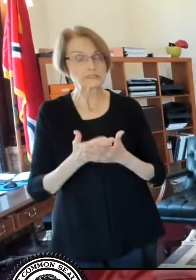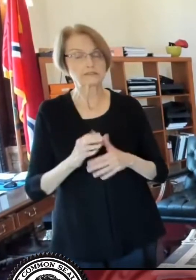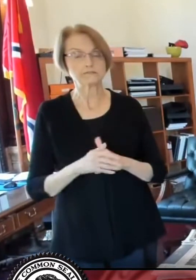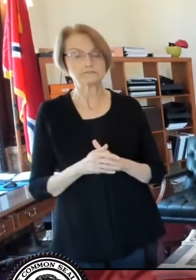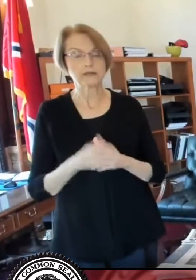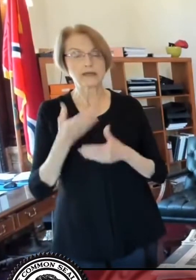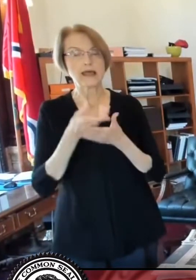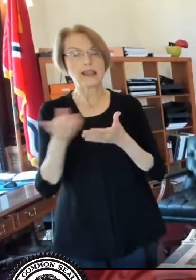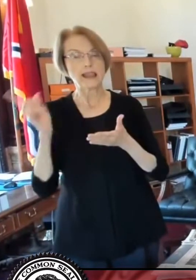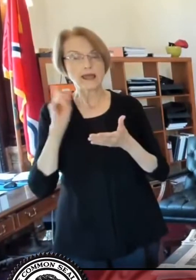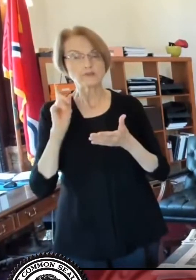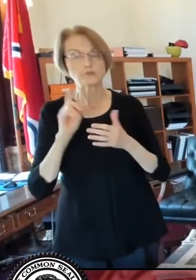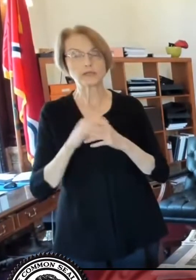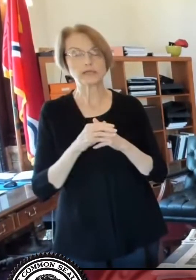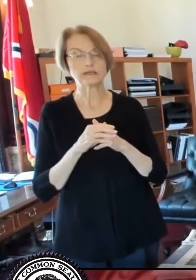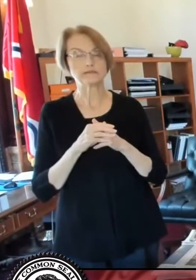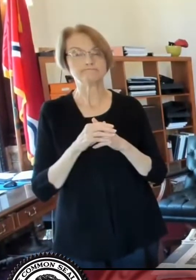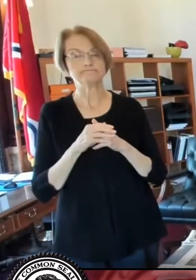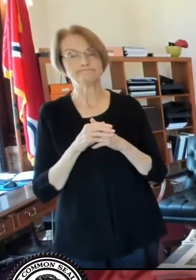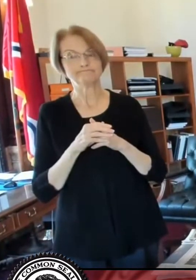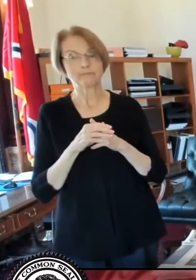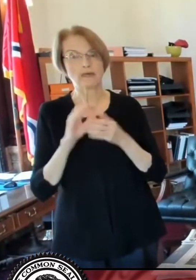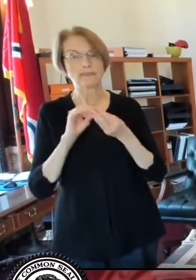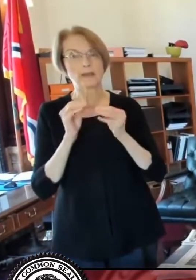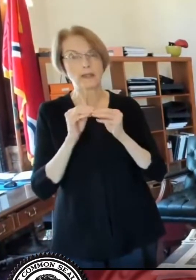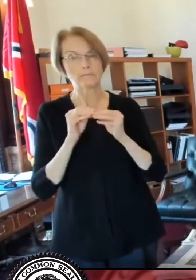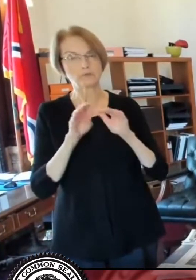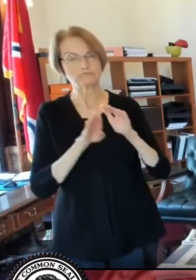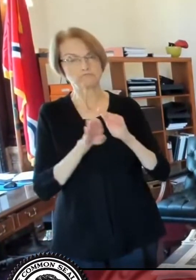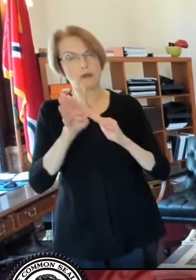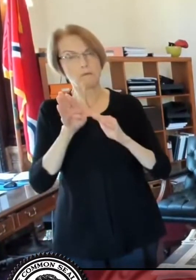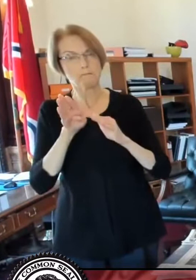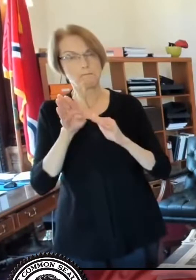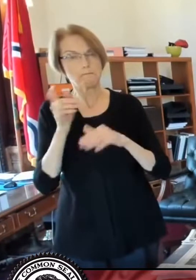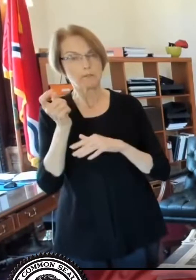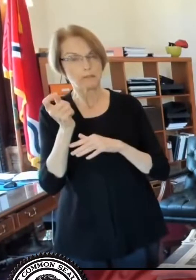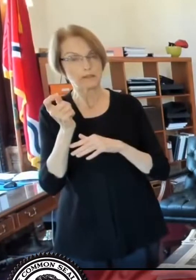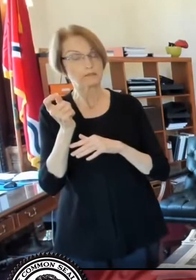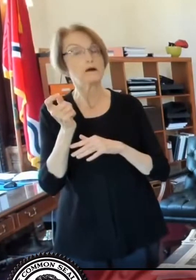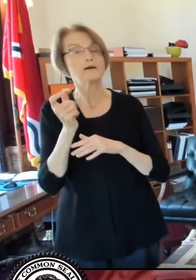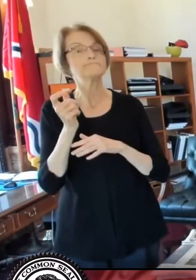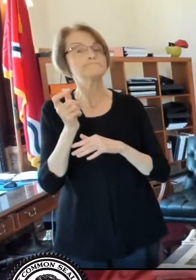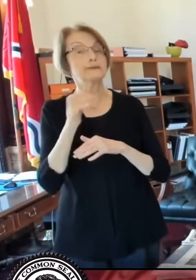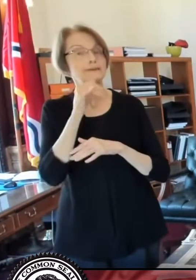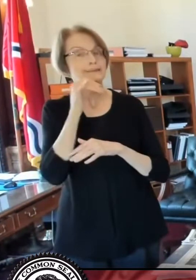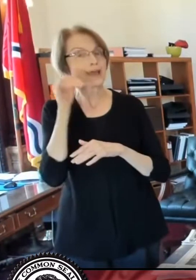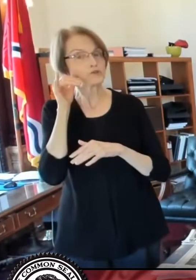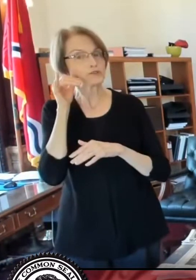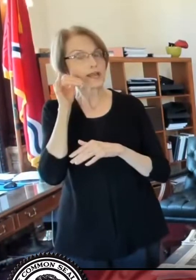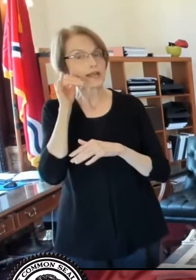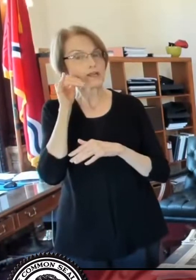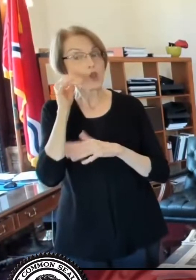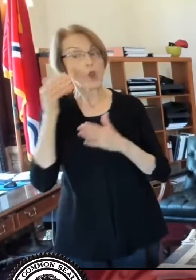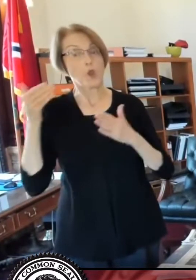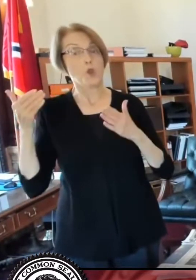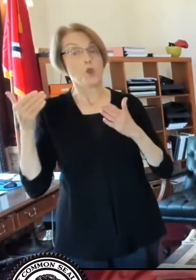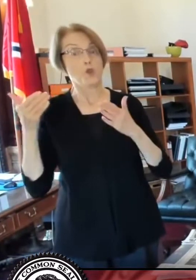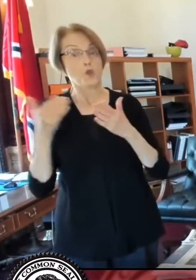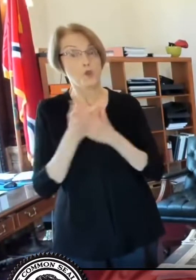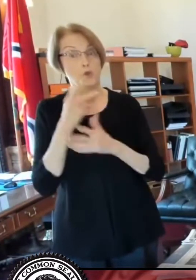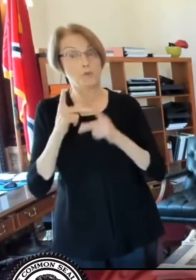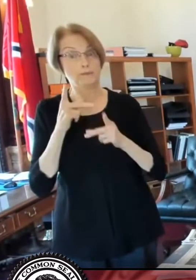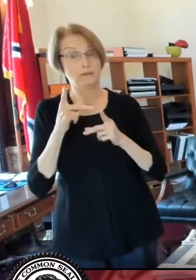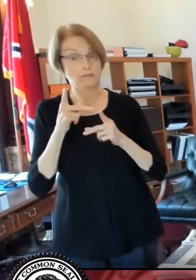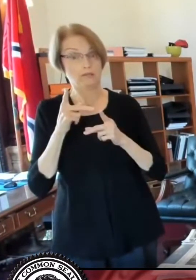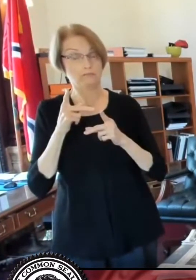Last week when we talked, our numbers had gone up a bit. But yesterday, the number of new COVID cases in the